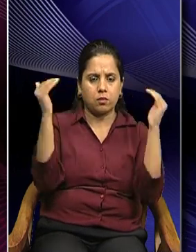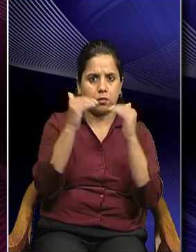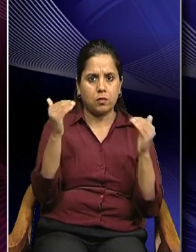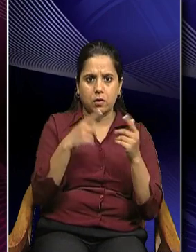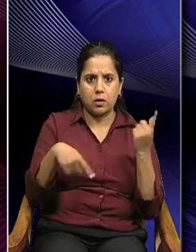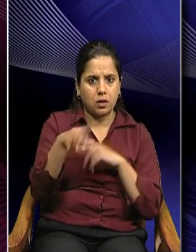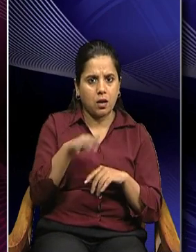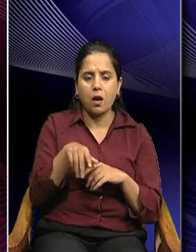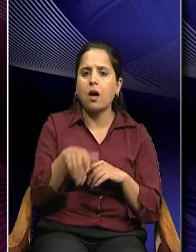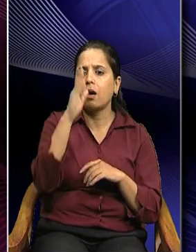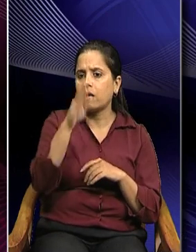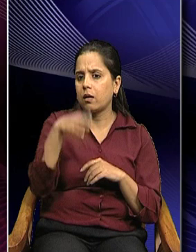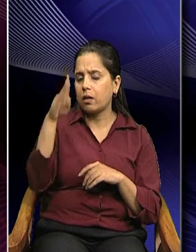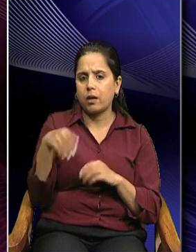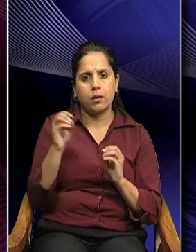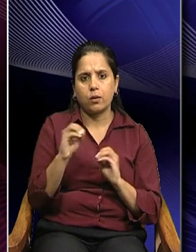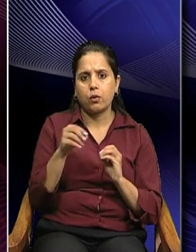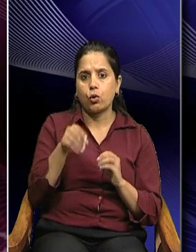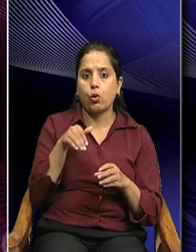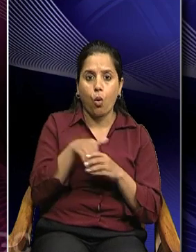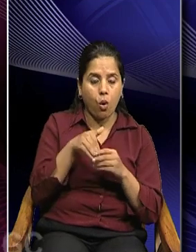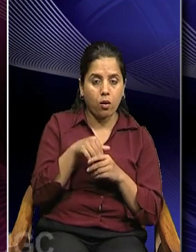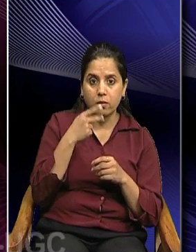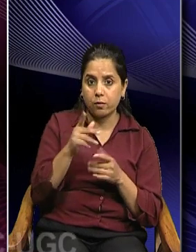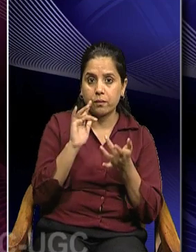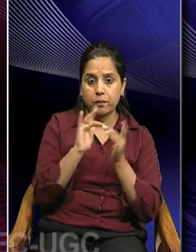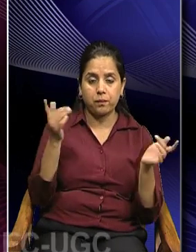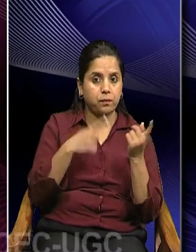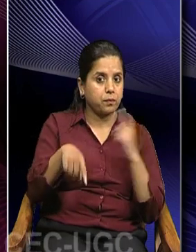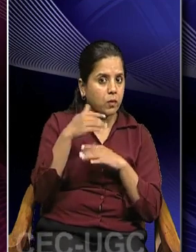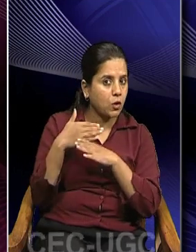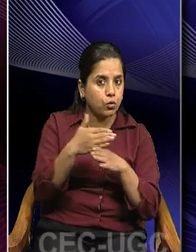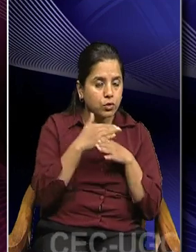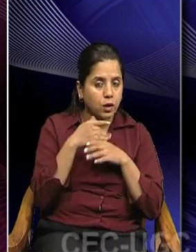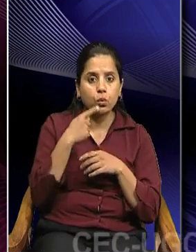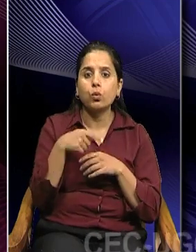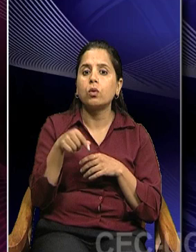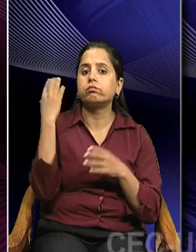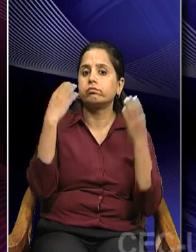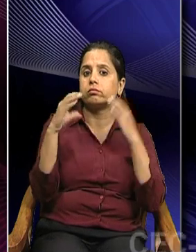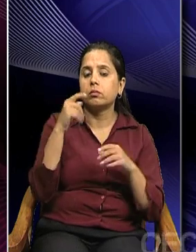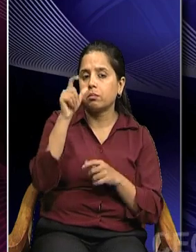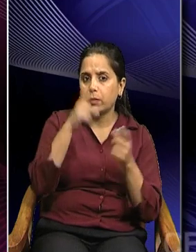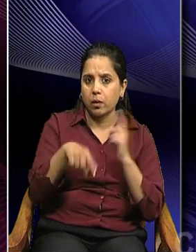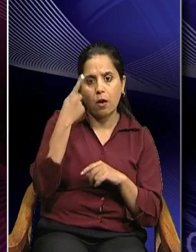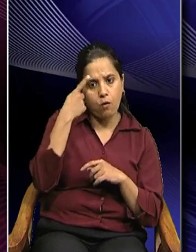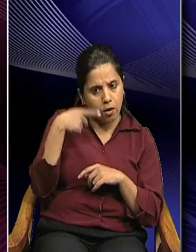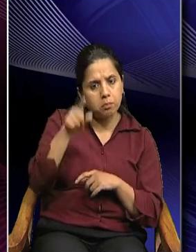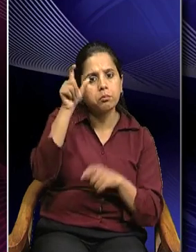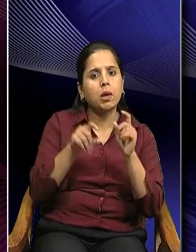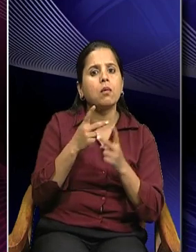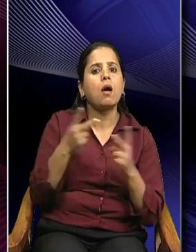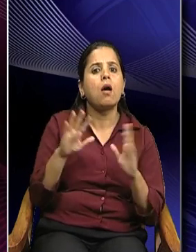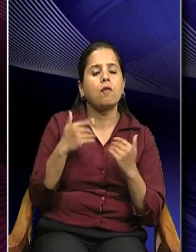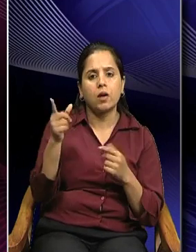vertically. The content on the internet is created and shared by the people and for the people. They are doing